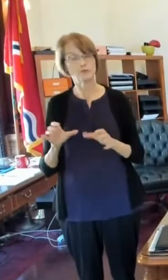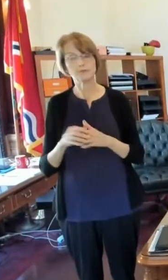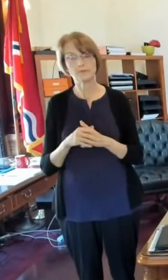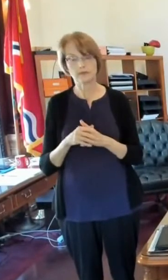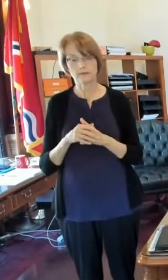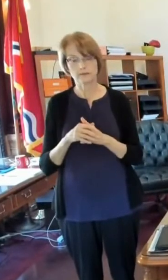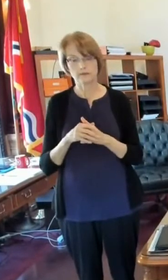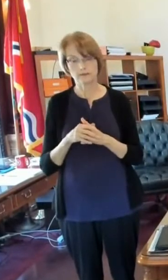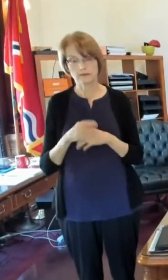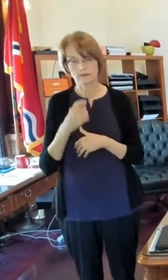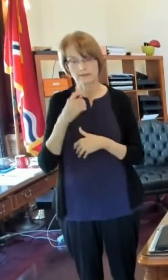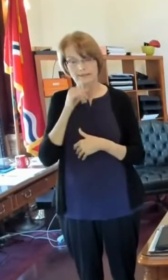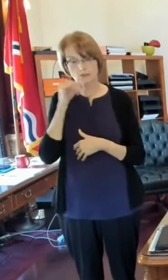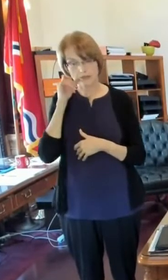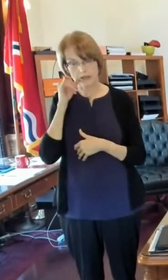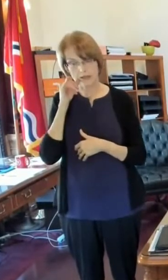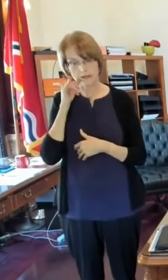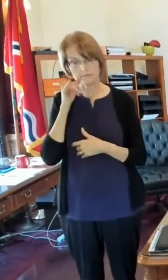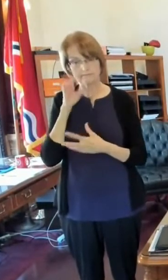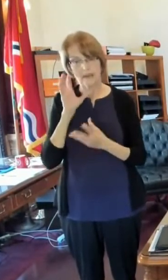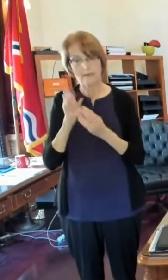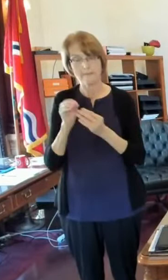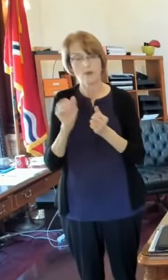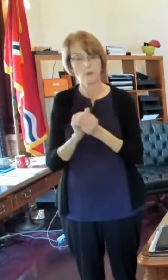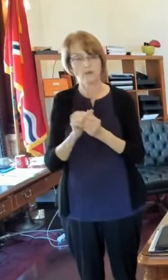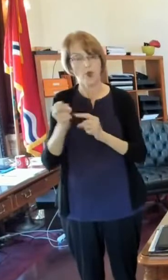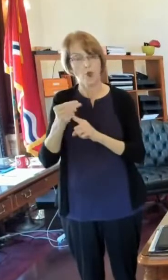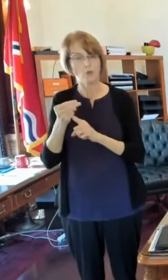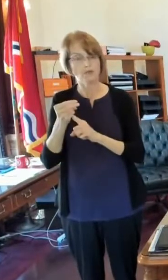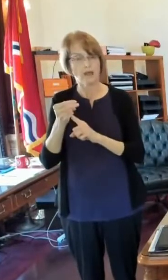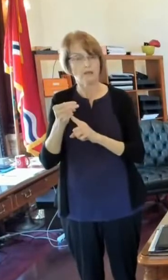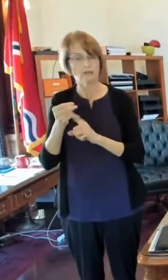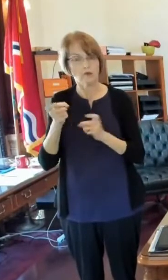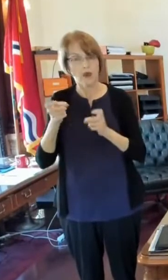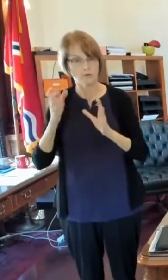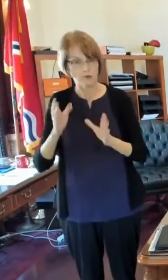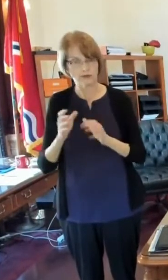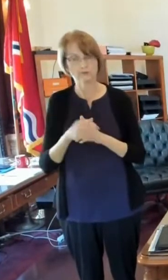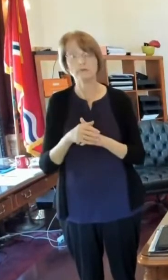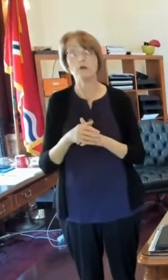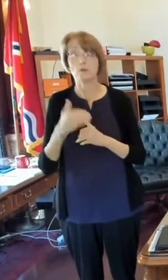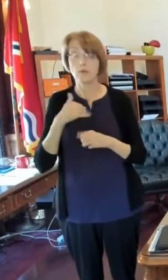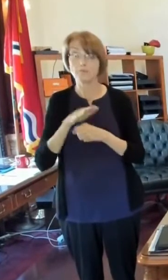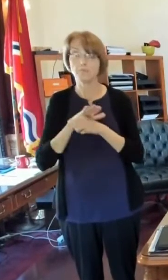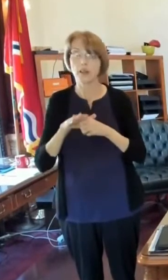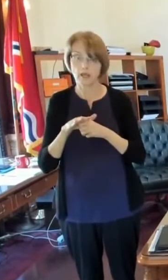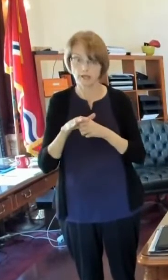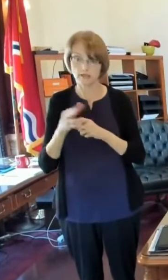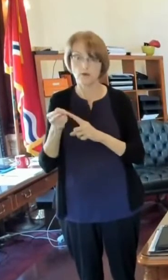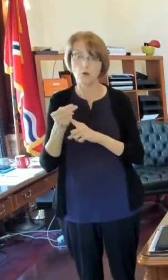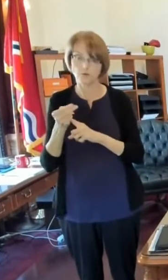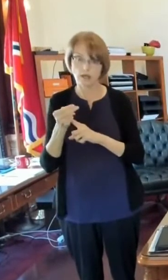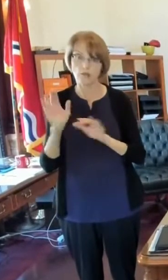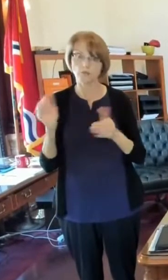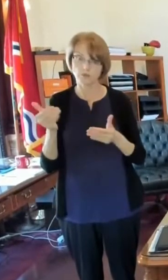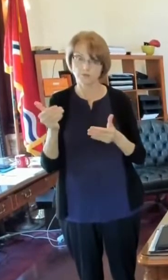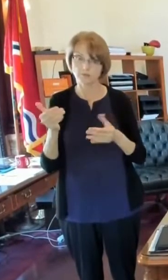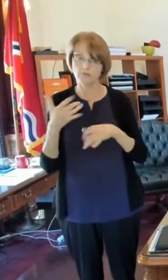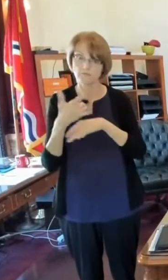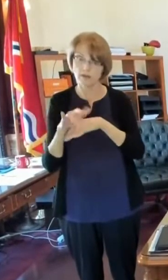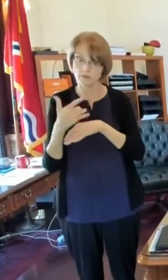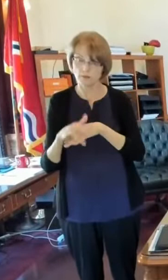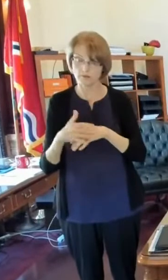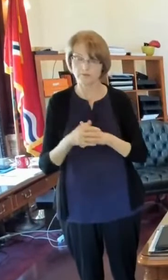hotel operator just yesterday, and there are plenty of hotel rooms available, I will tell you that. And so